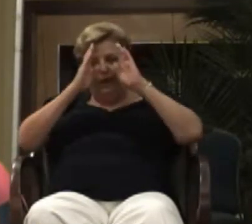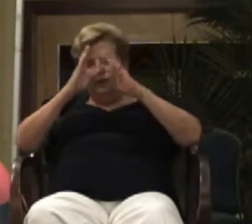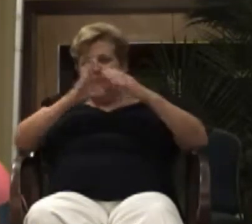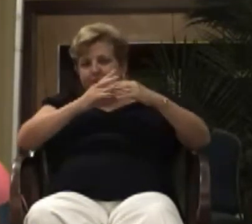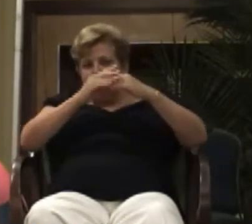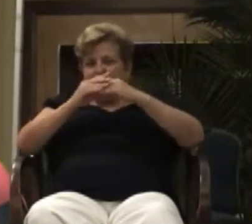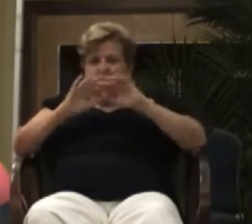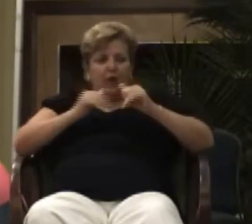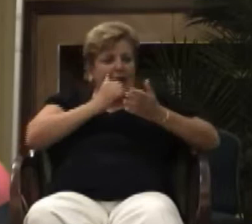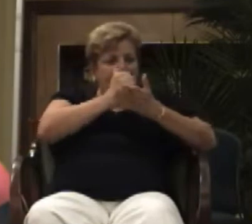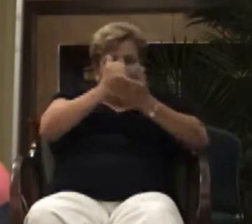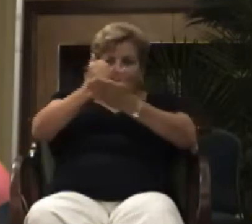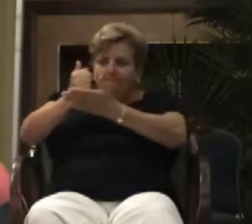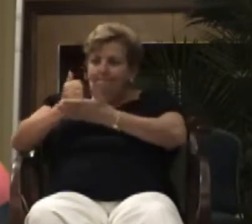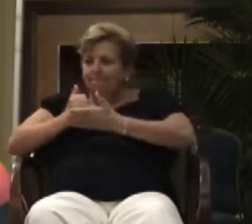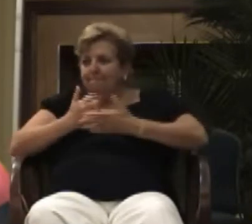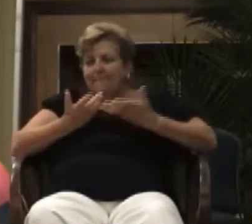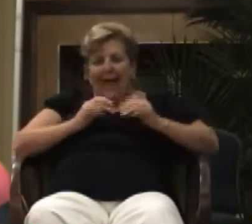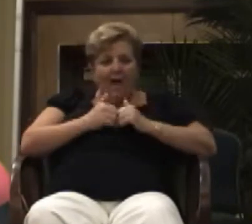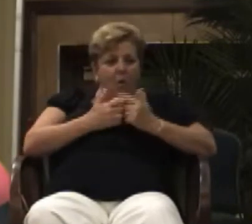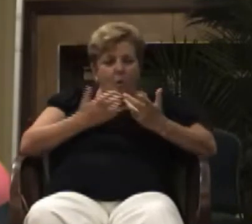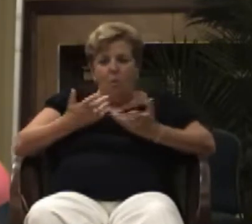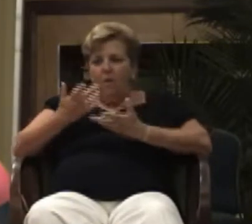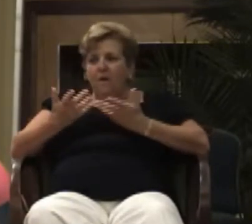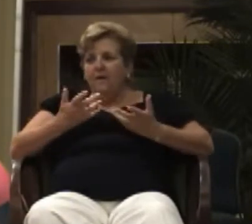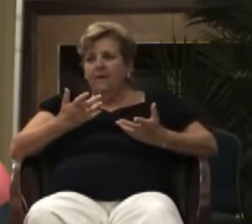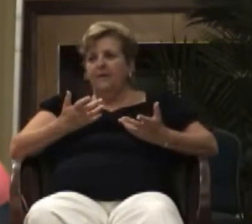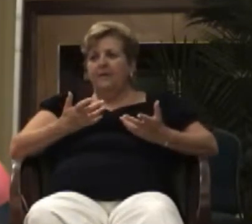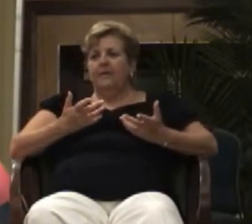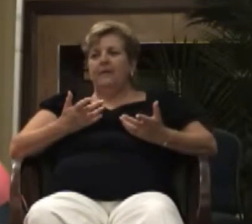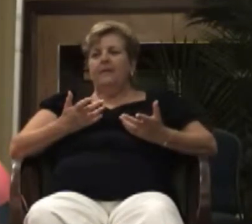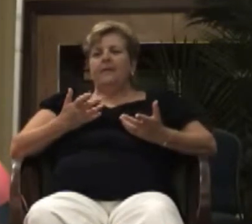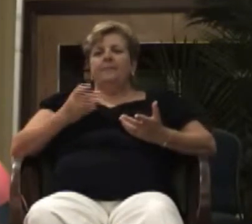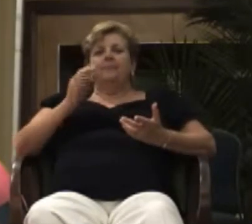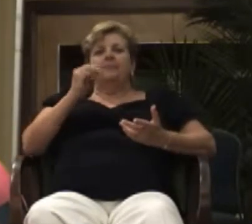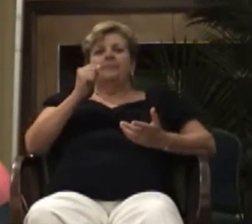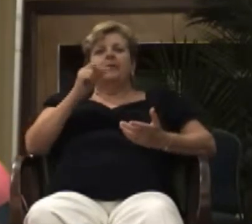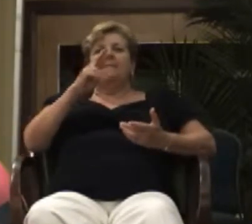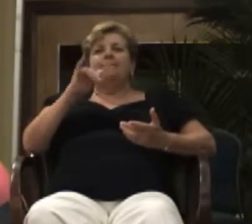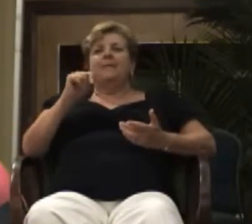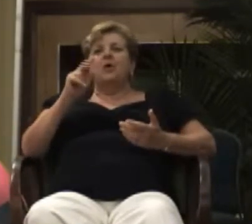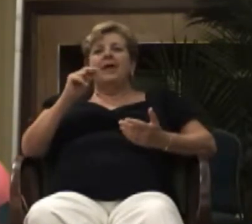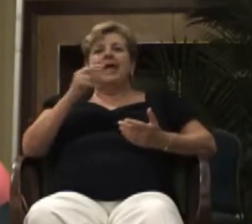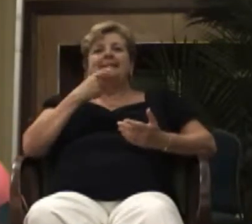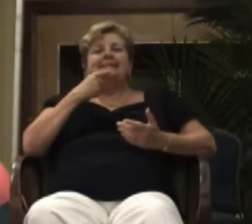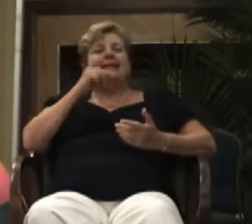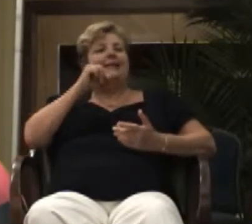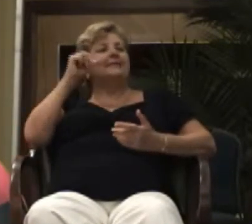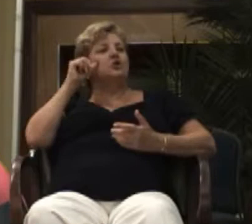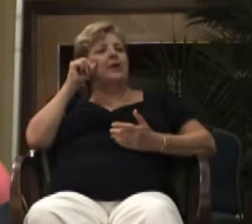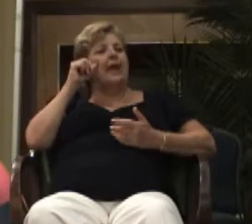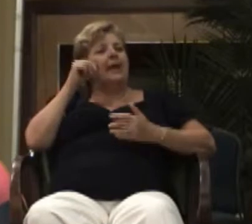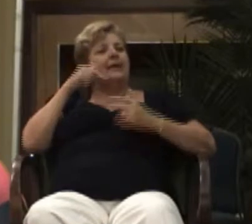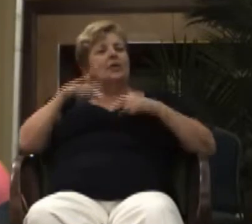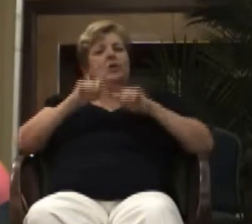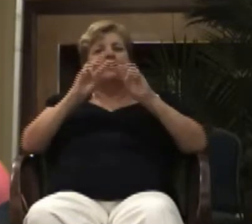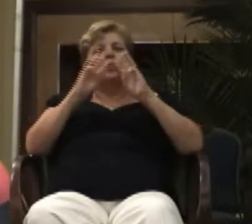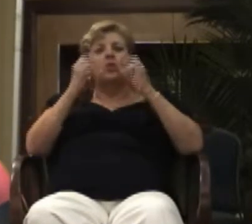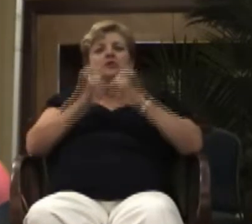you? What can I do for you?" Mary Ann said yesterday in the workshop, it's that St. Francis prayer, "Let me love instead of being loved."